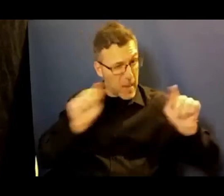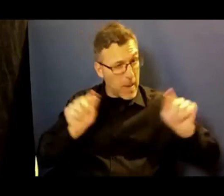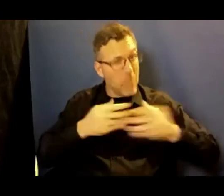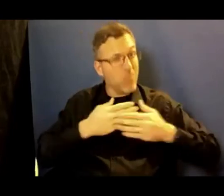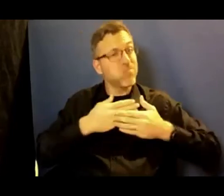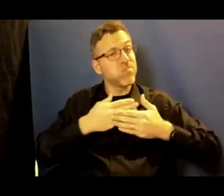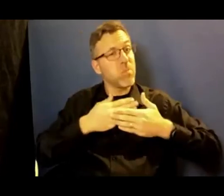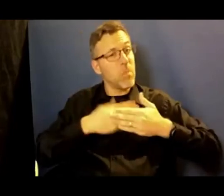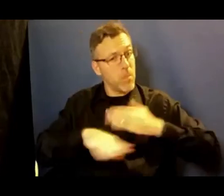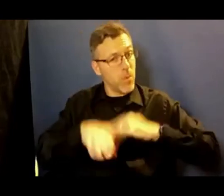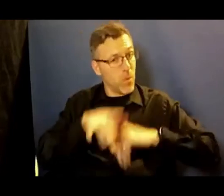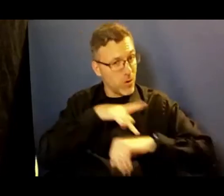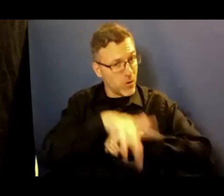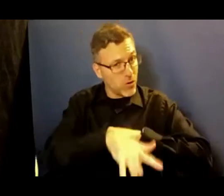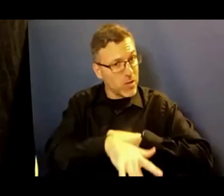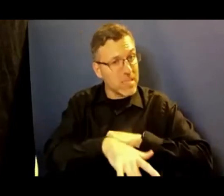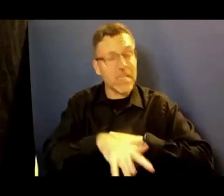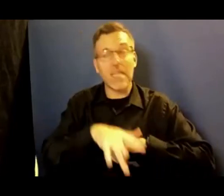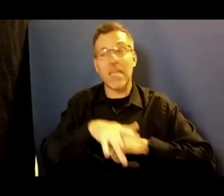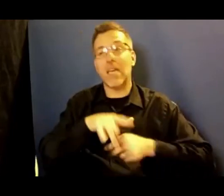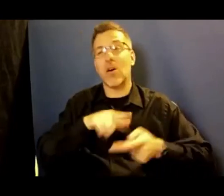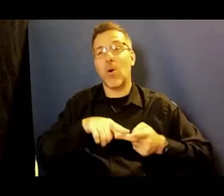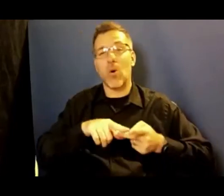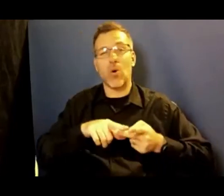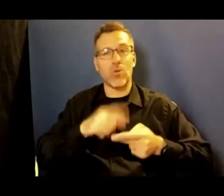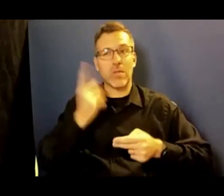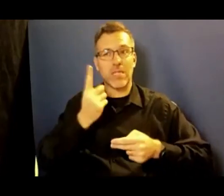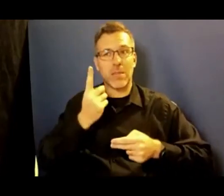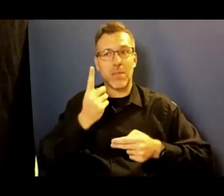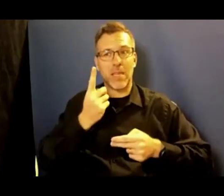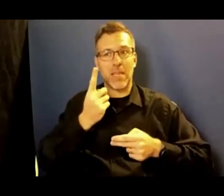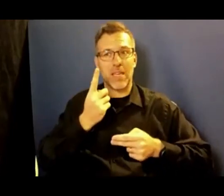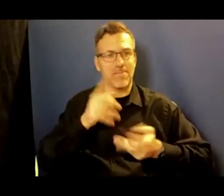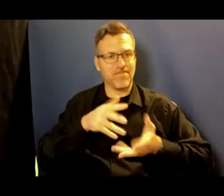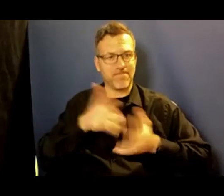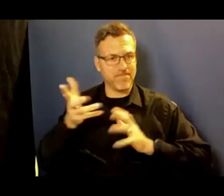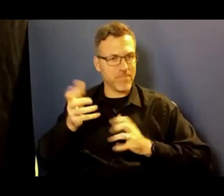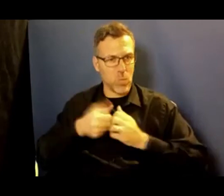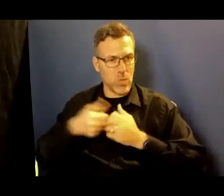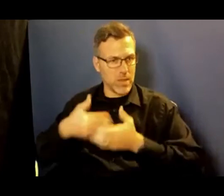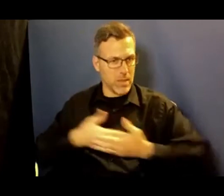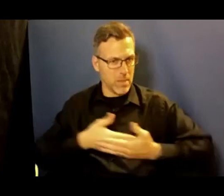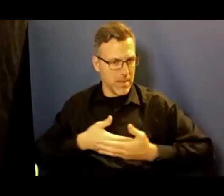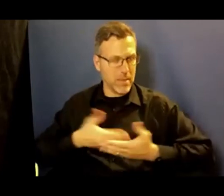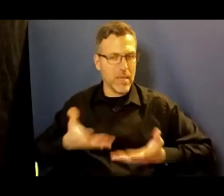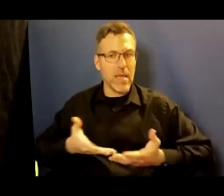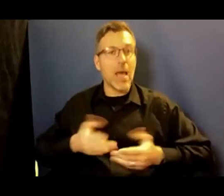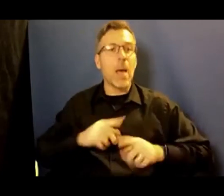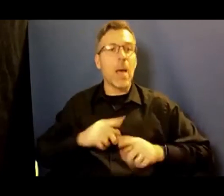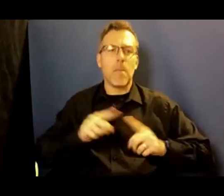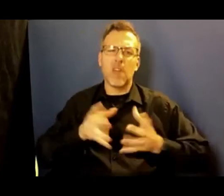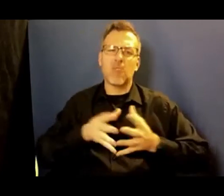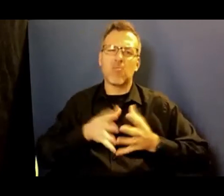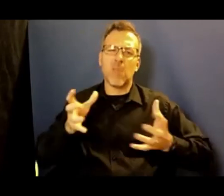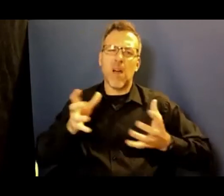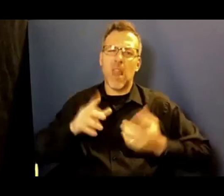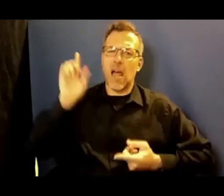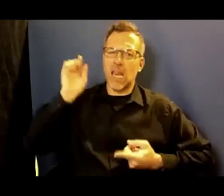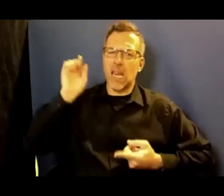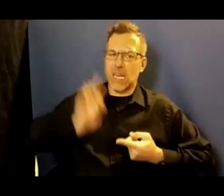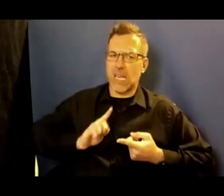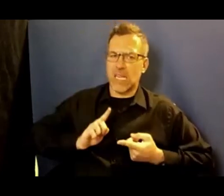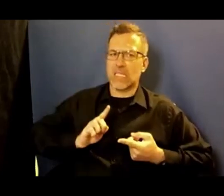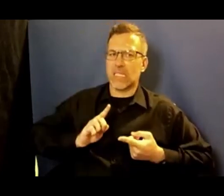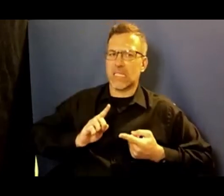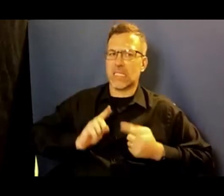early deliveries or birth defects, but it's still actually a lot less than what we see in the population that's